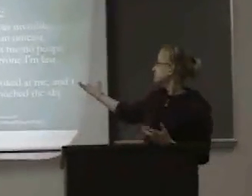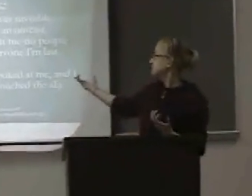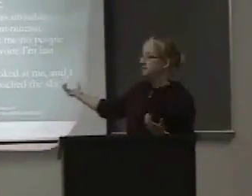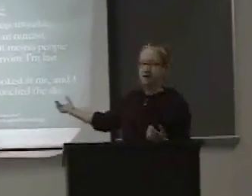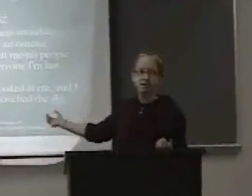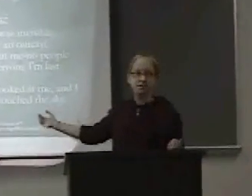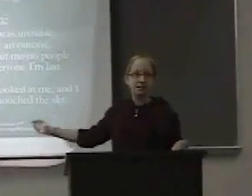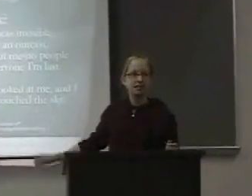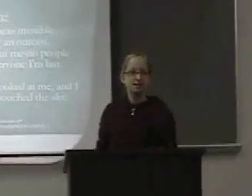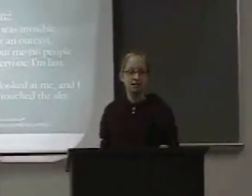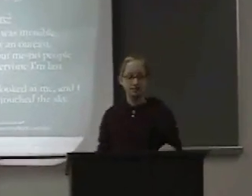include the following.